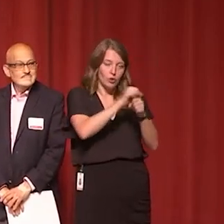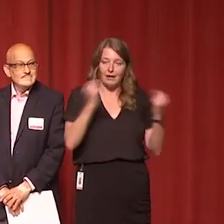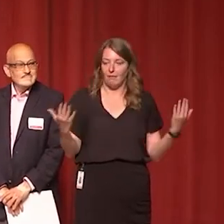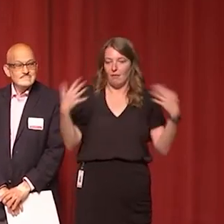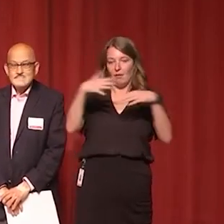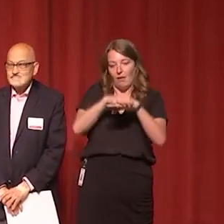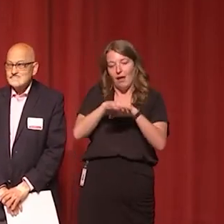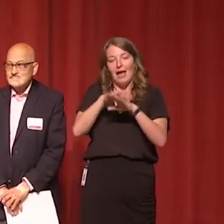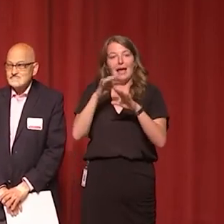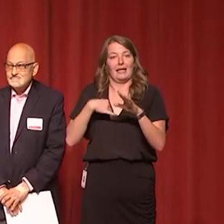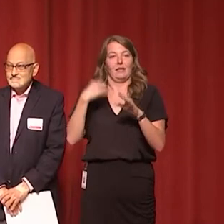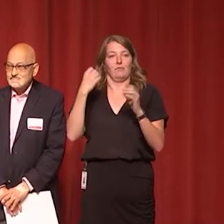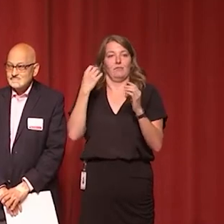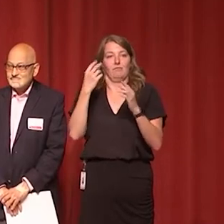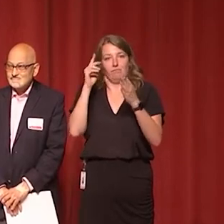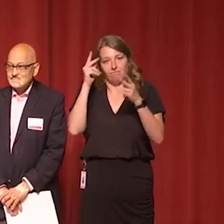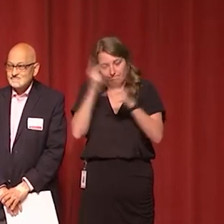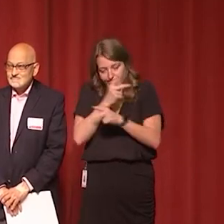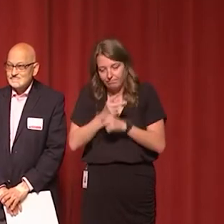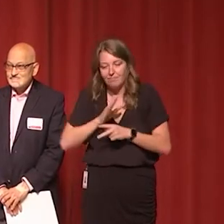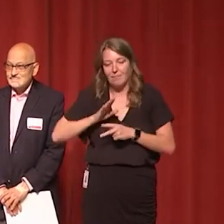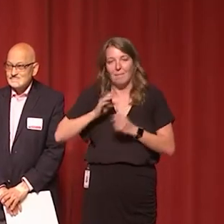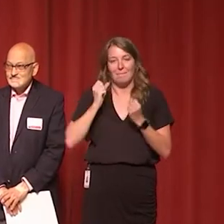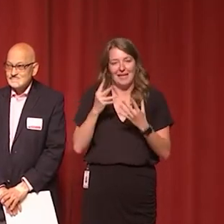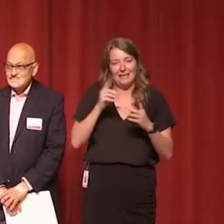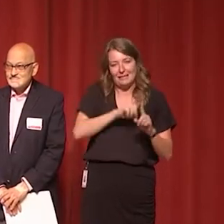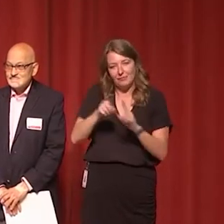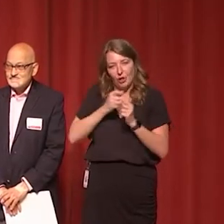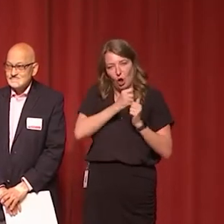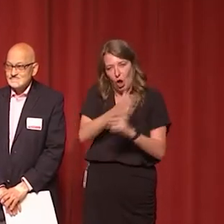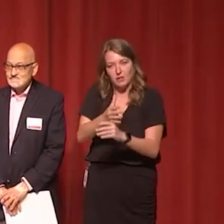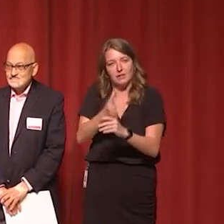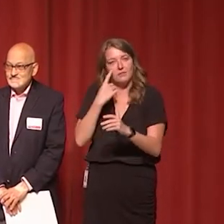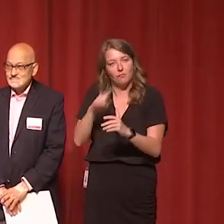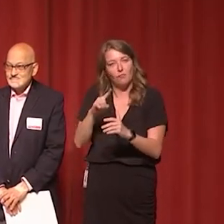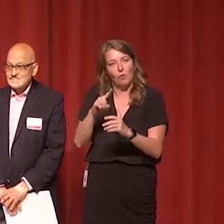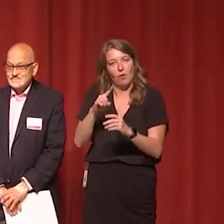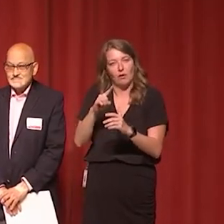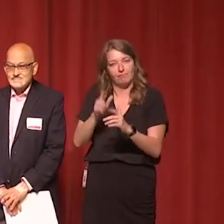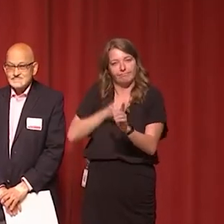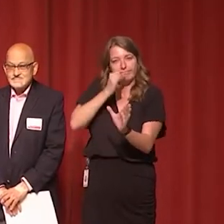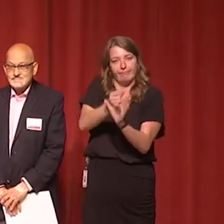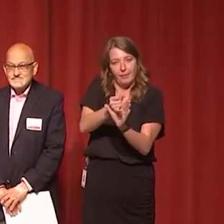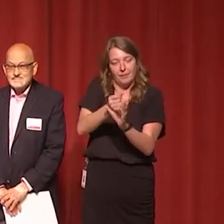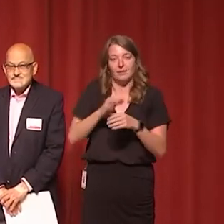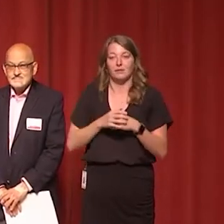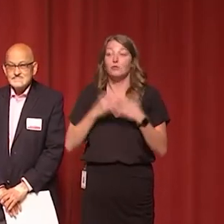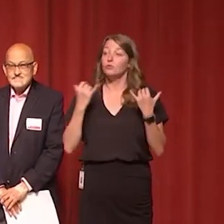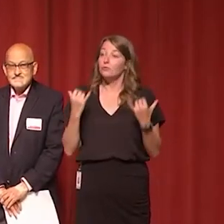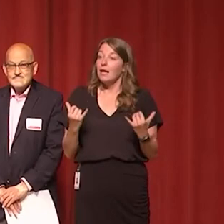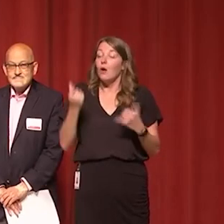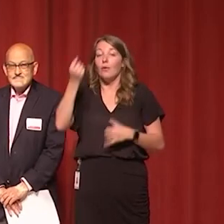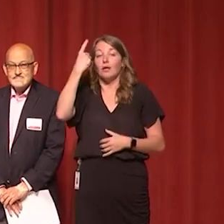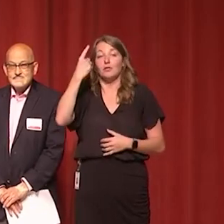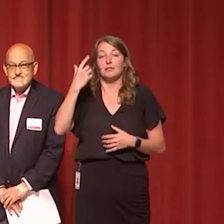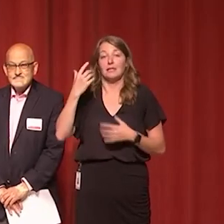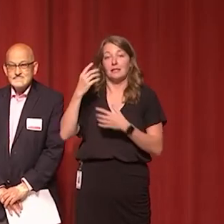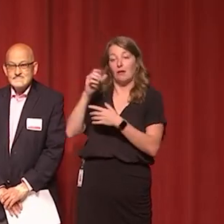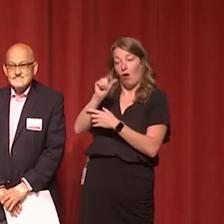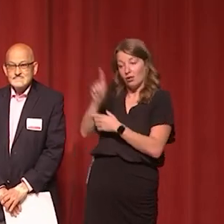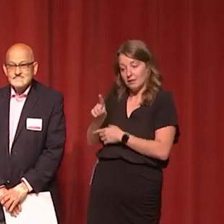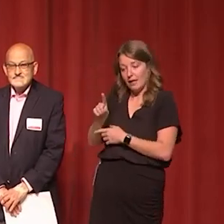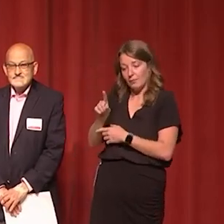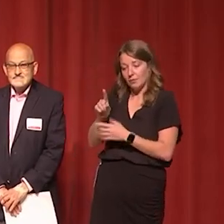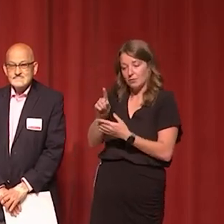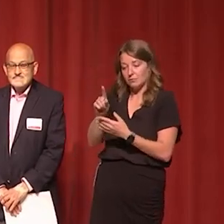impairment. We know now, because we've been so good at understanding Alzheimer's disease, that there's other pathology, there's other diseases